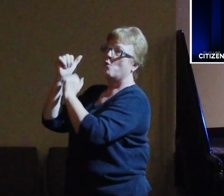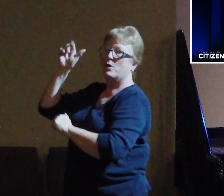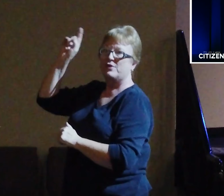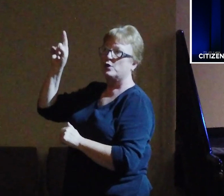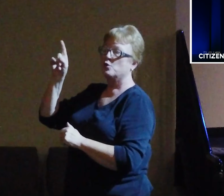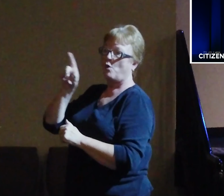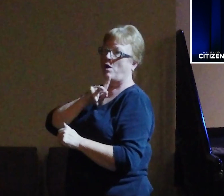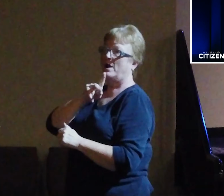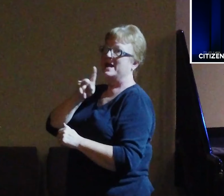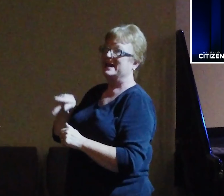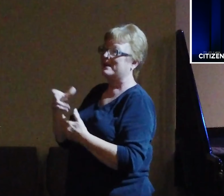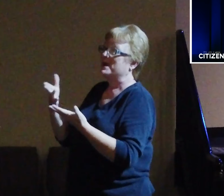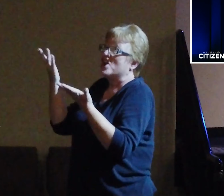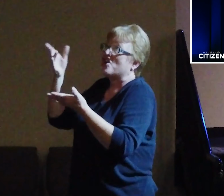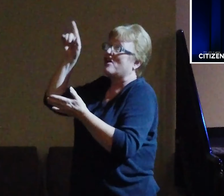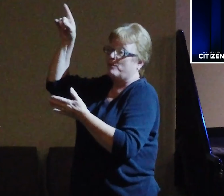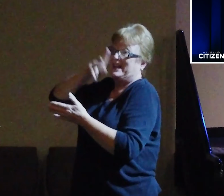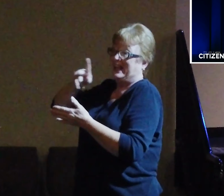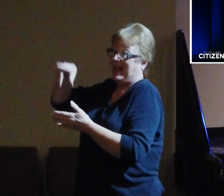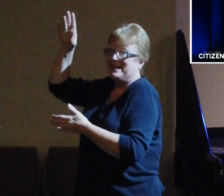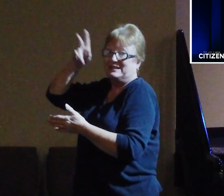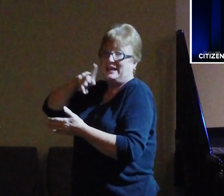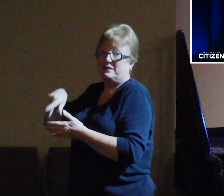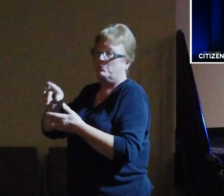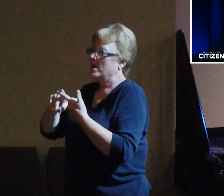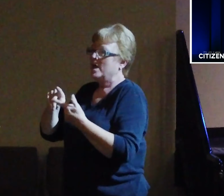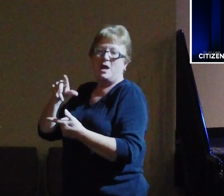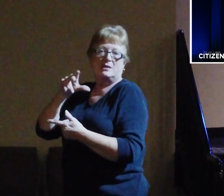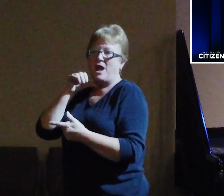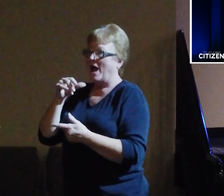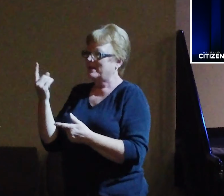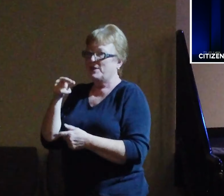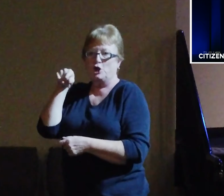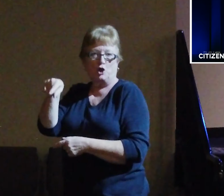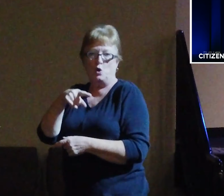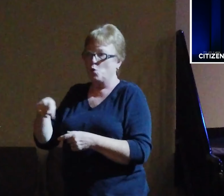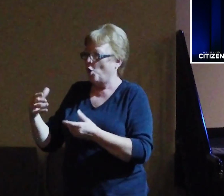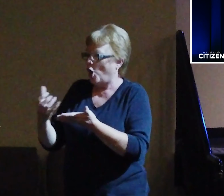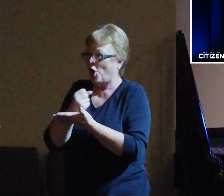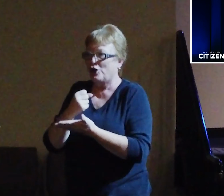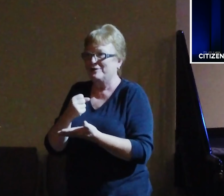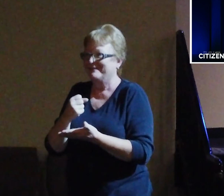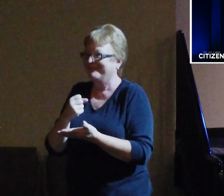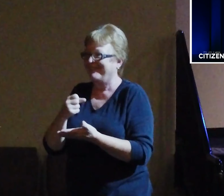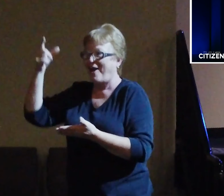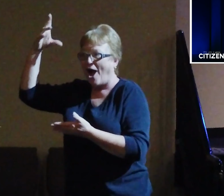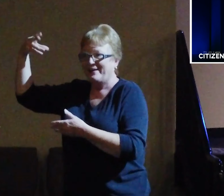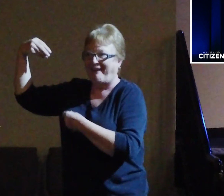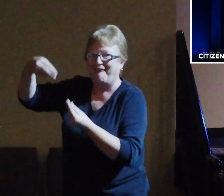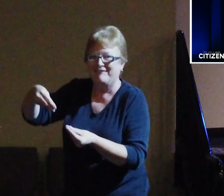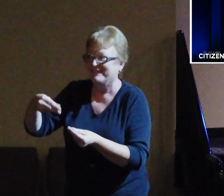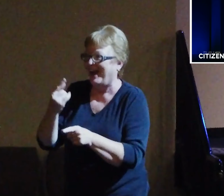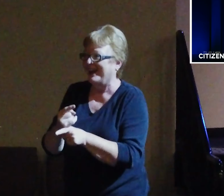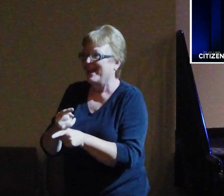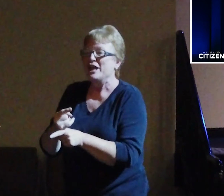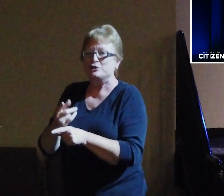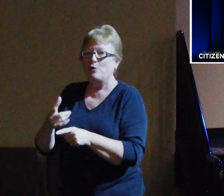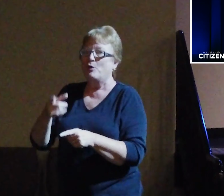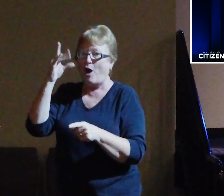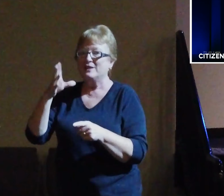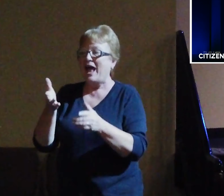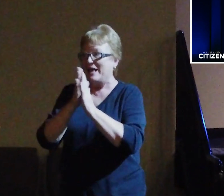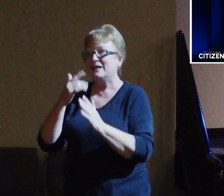didn't earn or could earn. And the Bible is asking us to do that very same thing. So let me ask